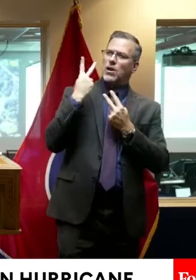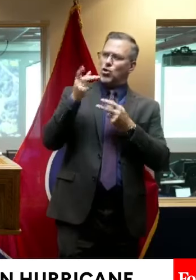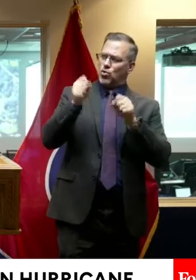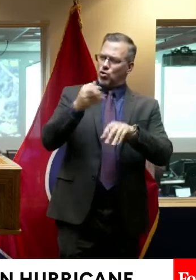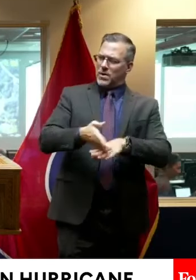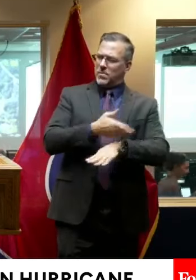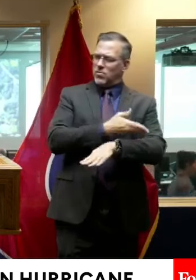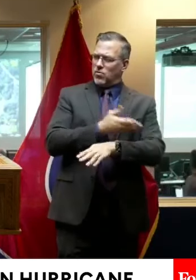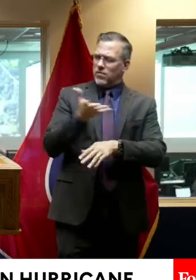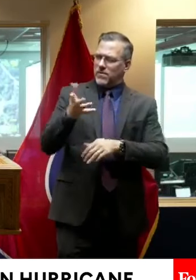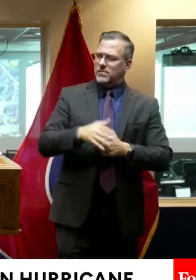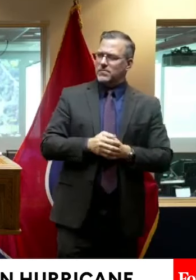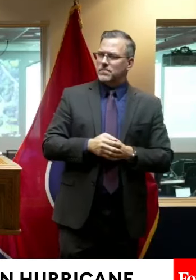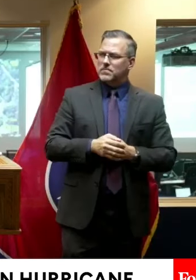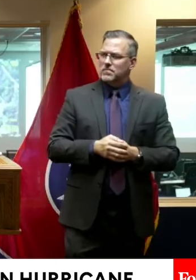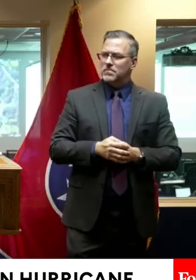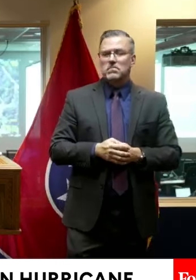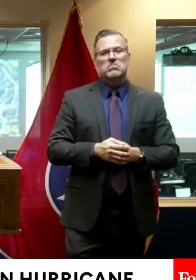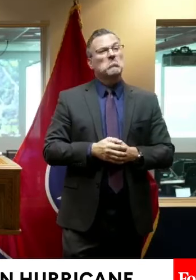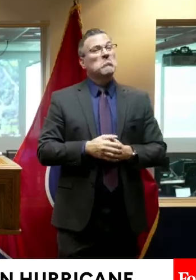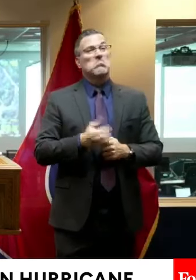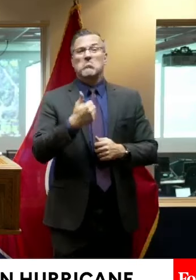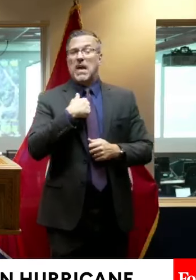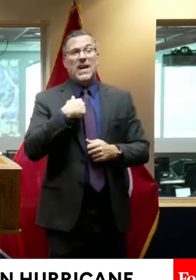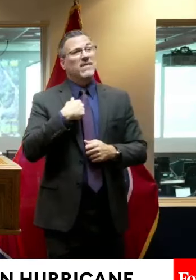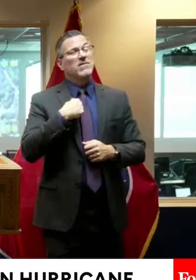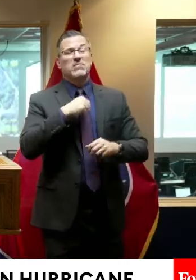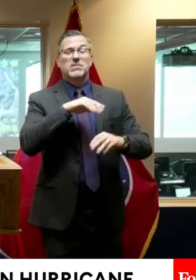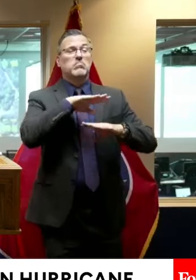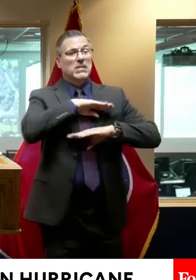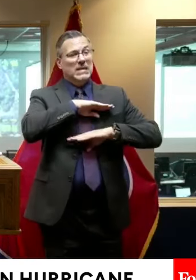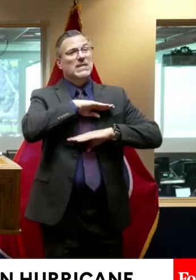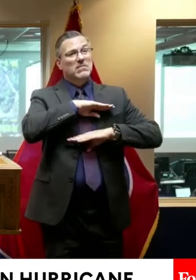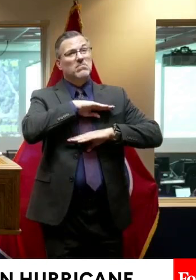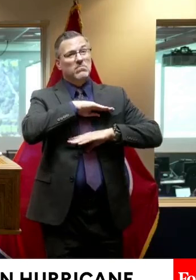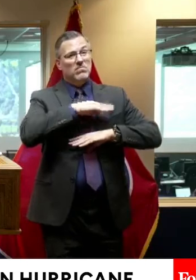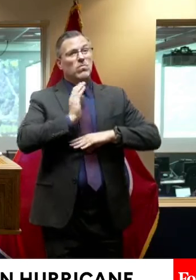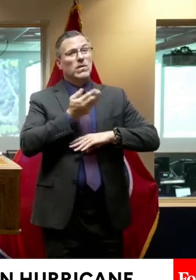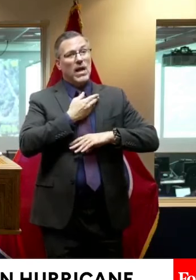mean, I've been really pleased with the response. We.